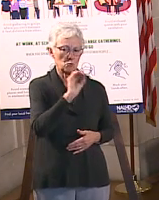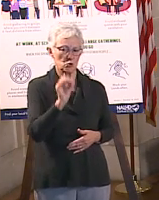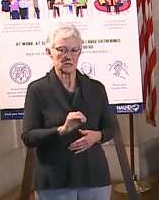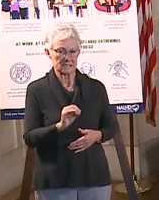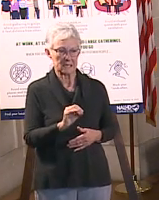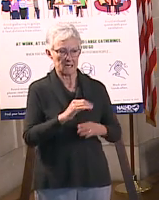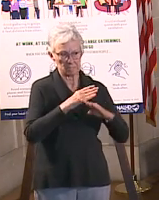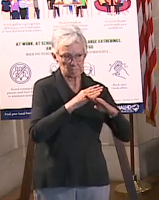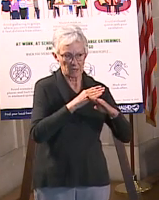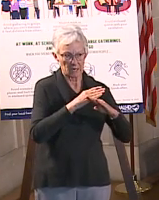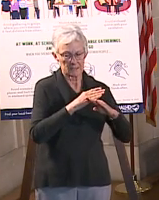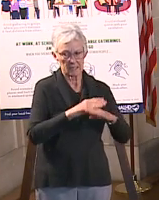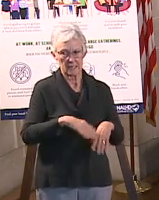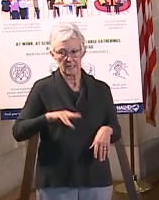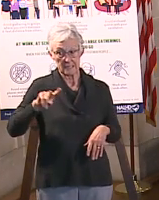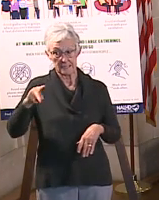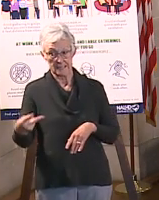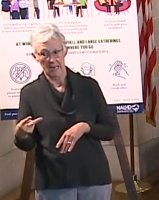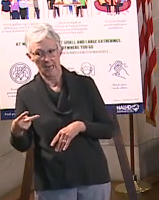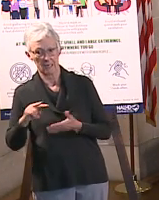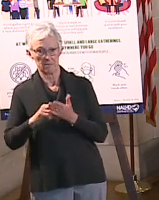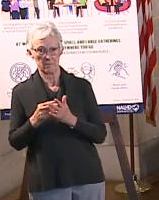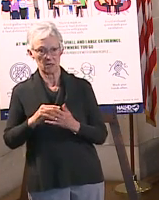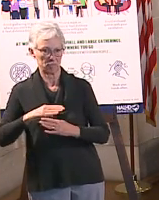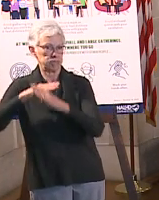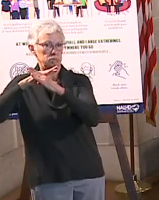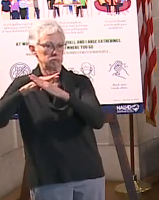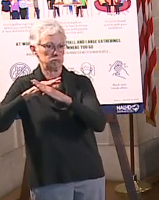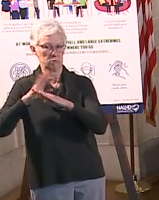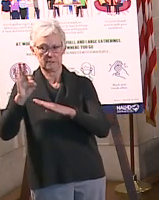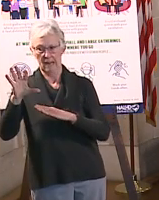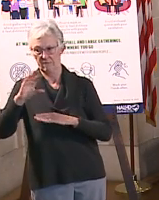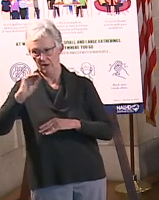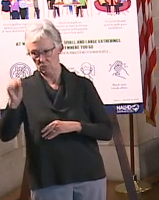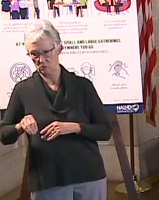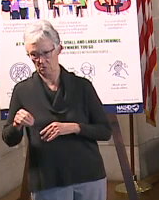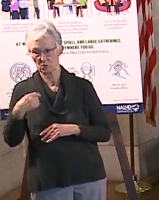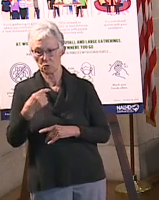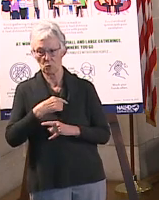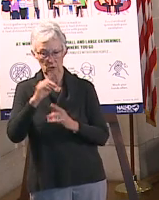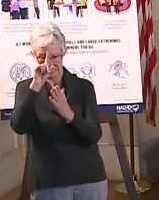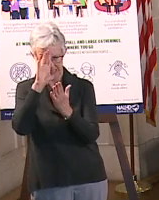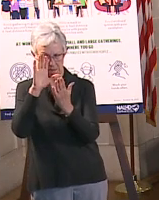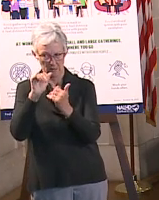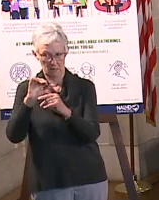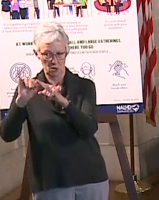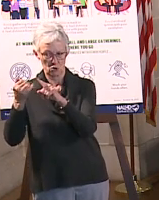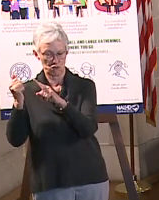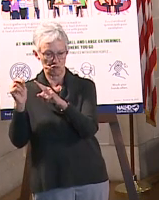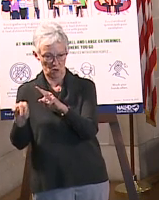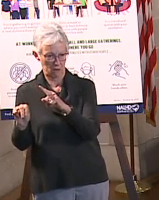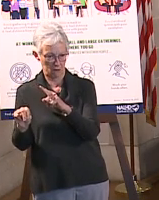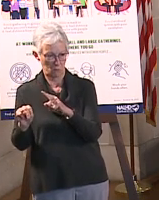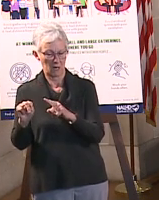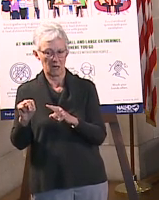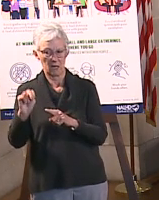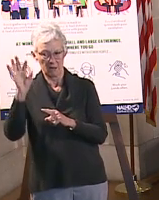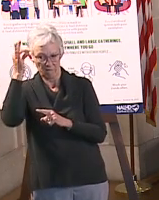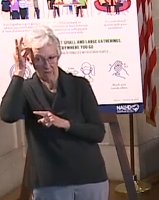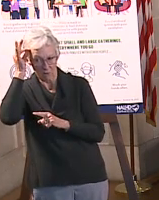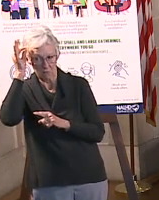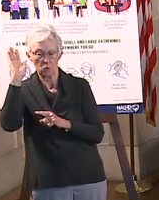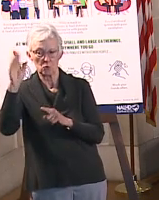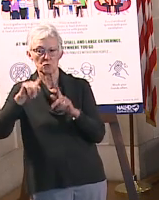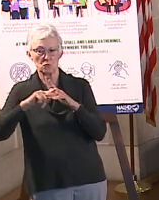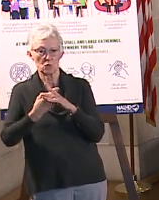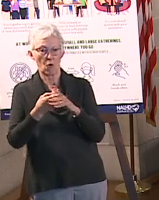you the 95% effectiveness. And so we expect that in January, the federal government would start releasing those second rounds of vaccines for the first